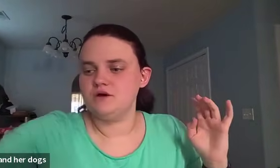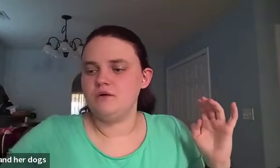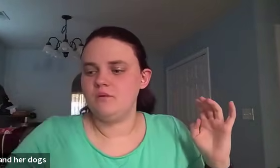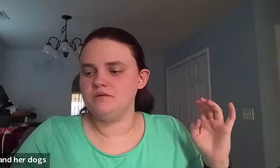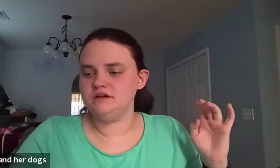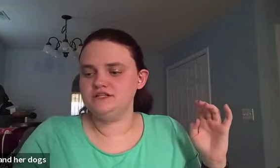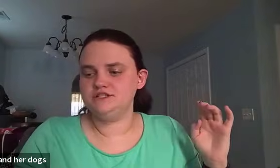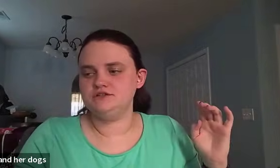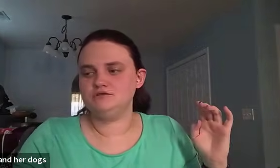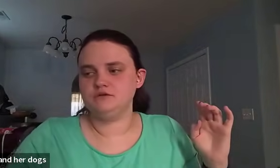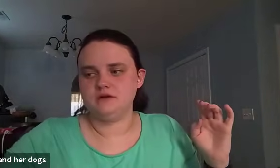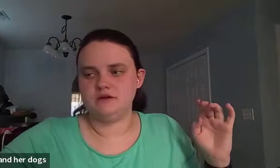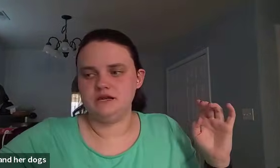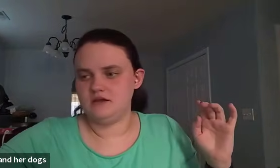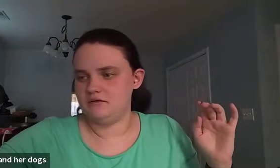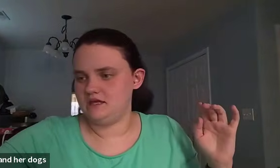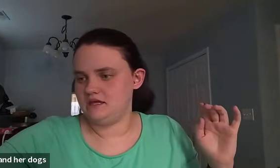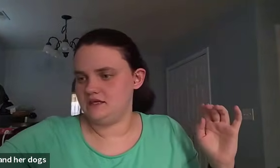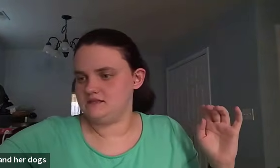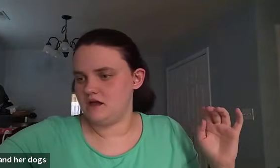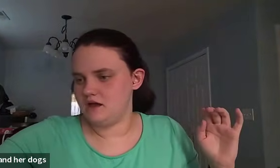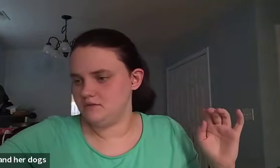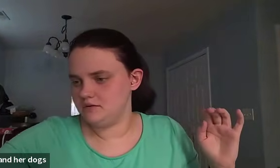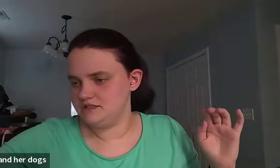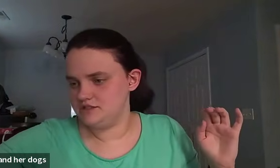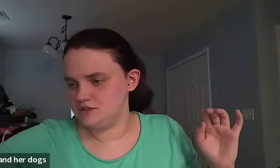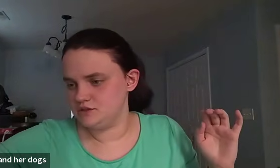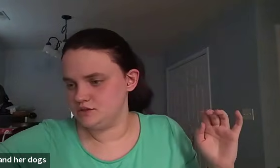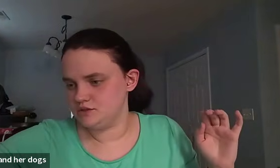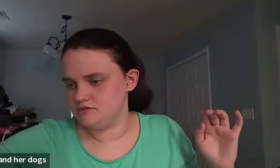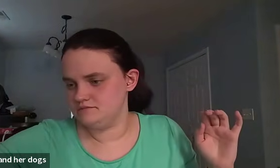So what we're going to do real quick right now is I'm going to